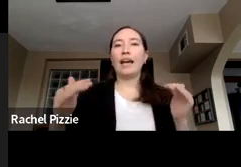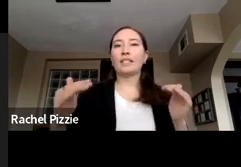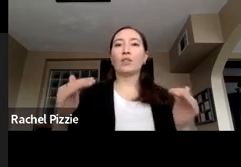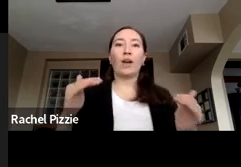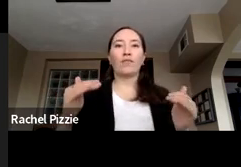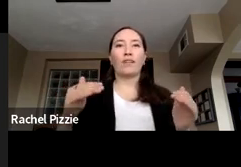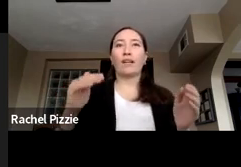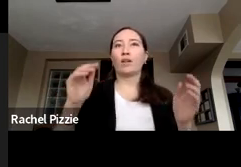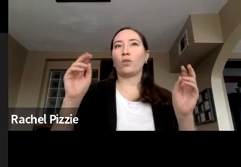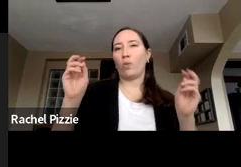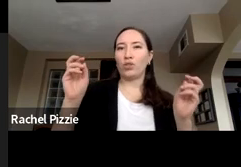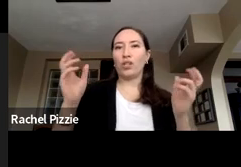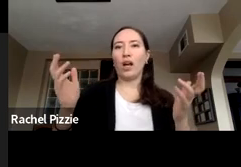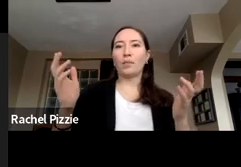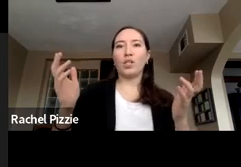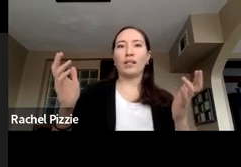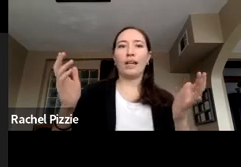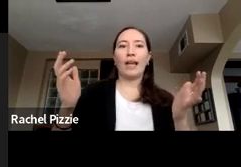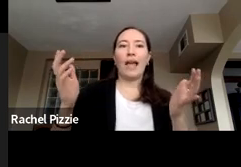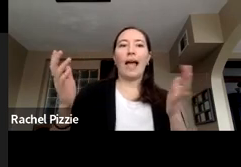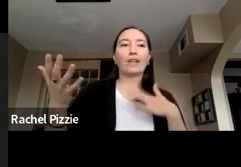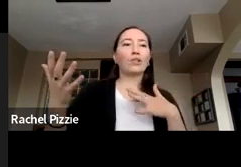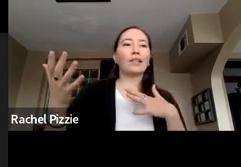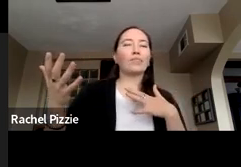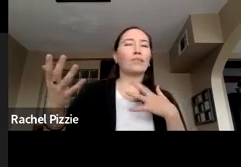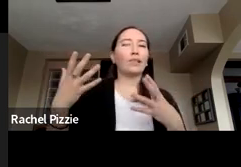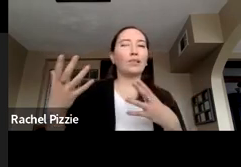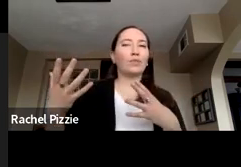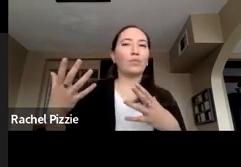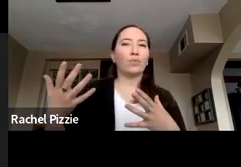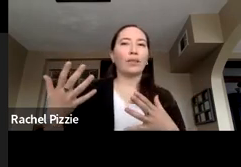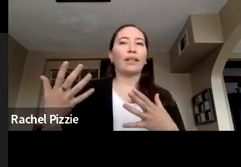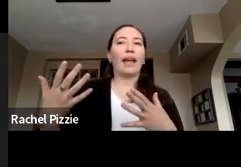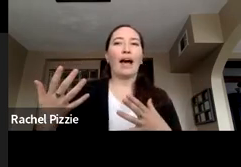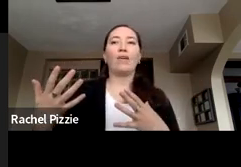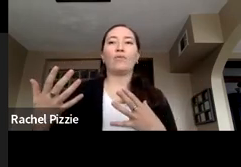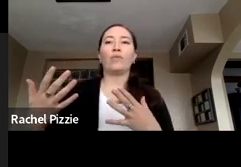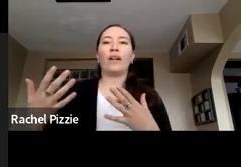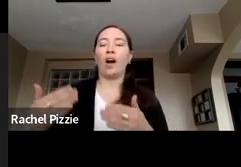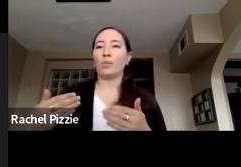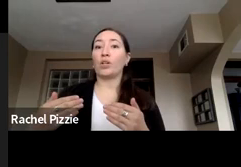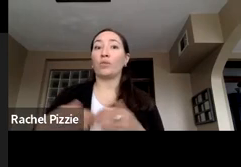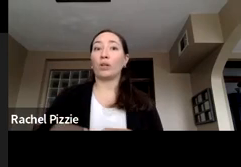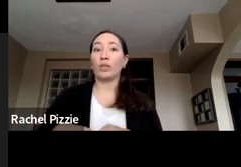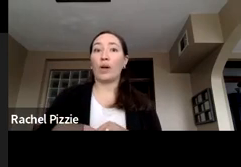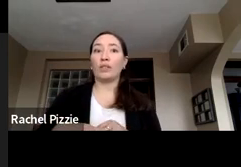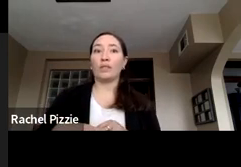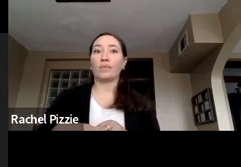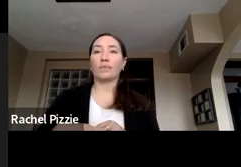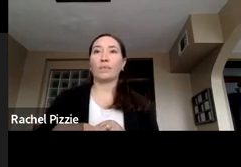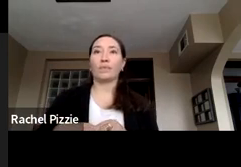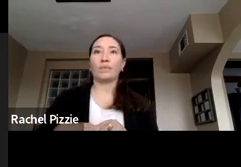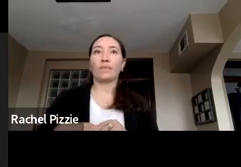this text graphic question option actually doesn't really have an option for a